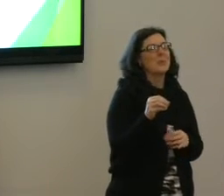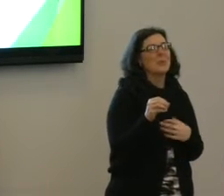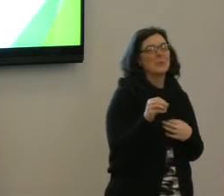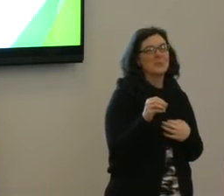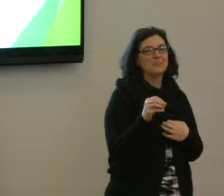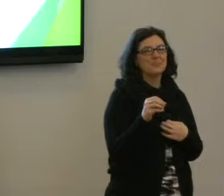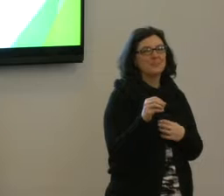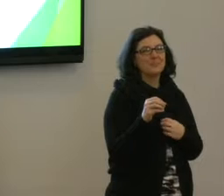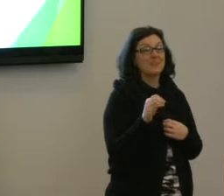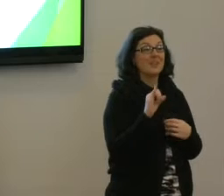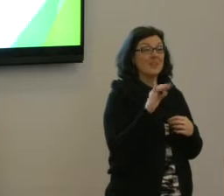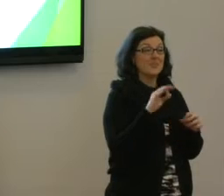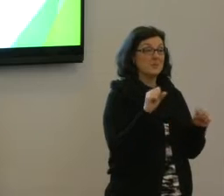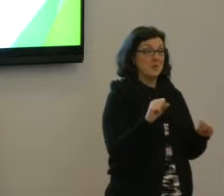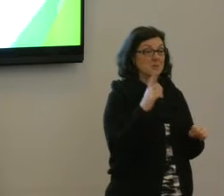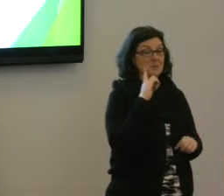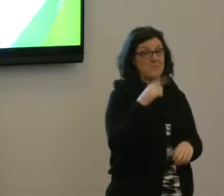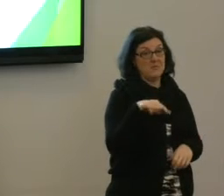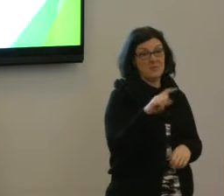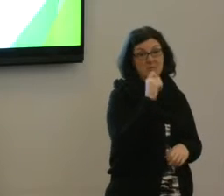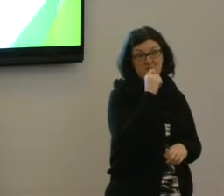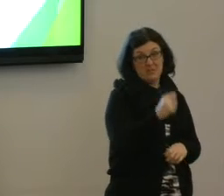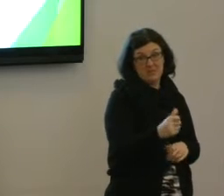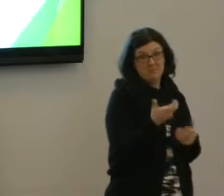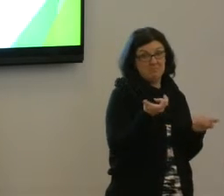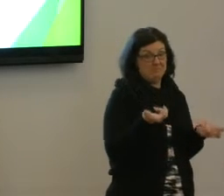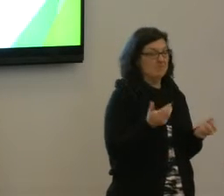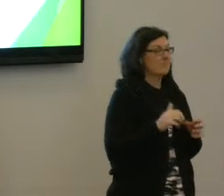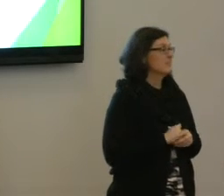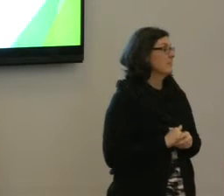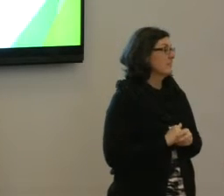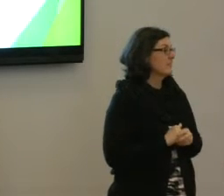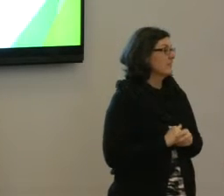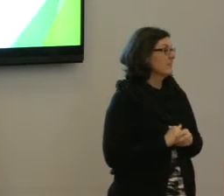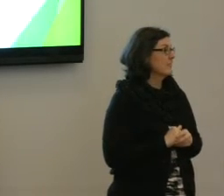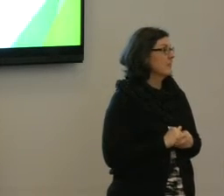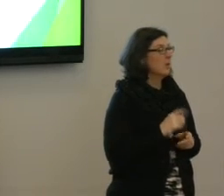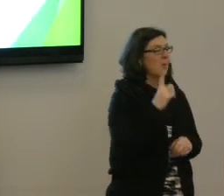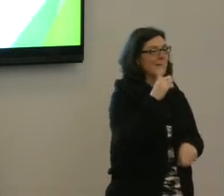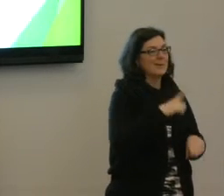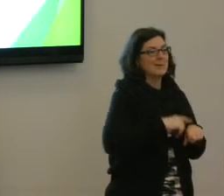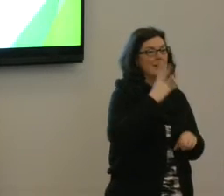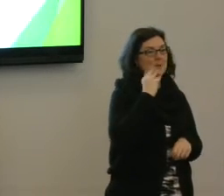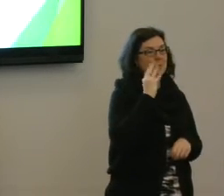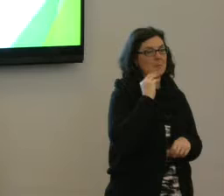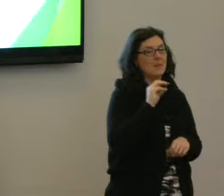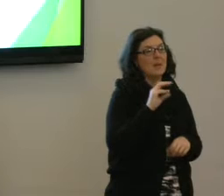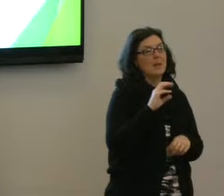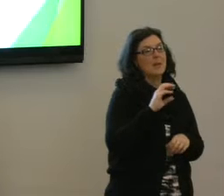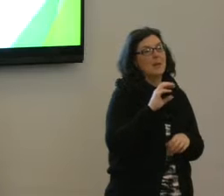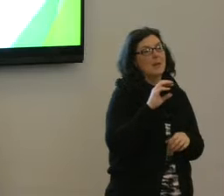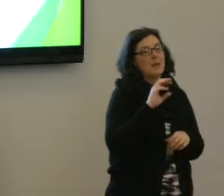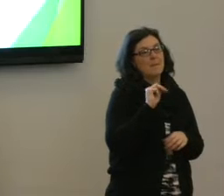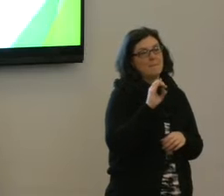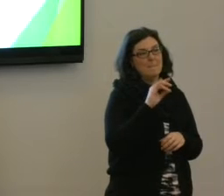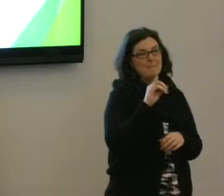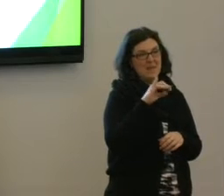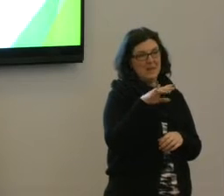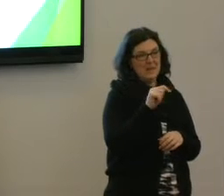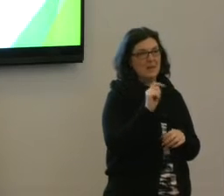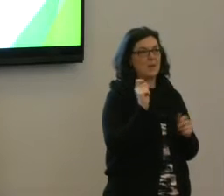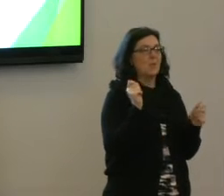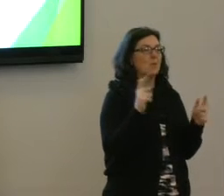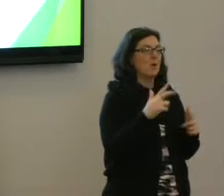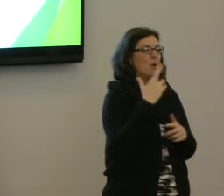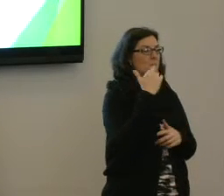And whether that's possible for them. I had an experience of going to a church in Mennonite country in Pennsylvania where all the restrooms